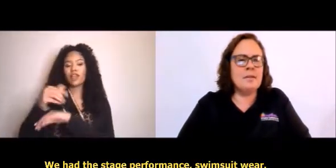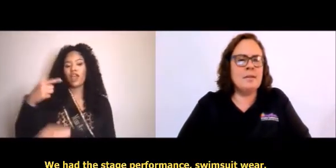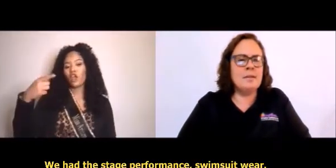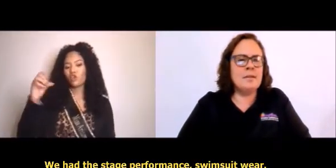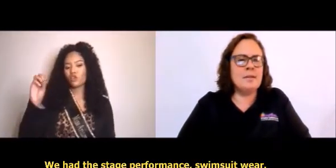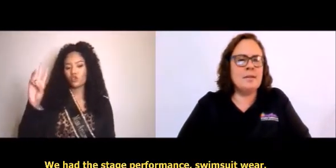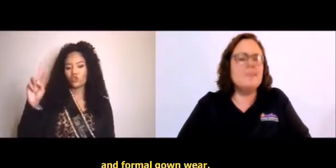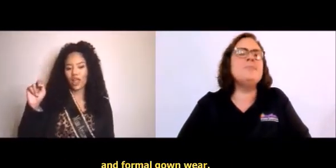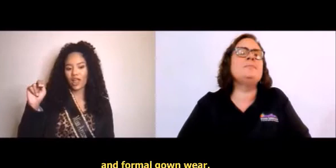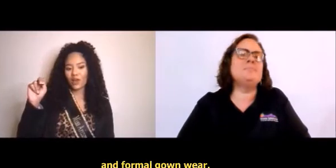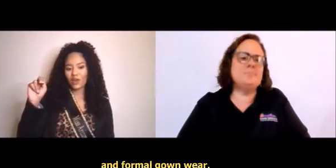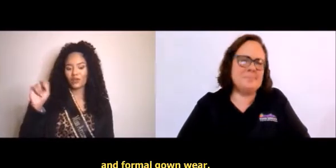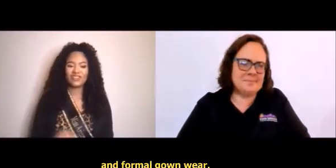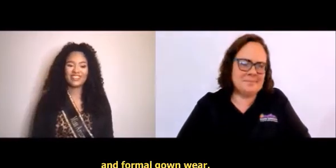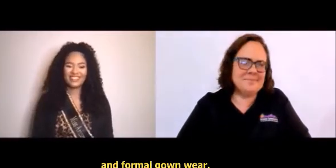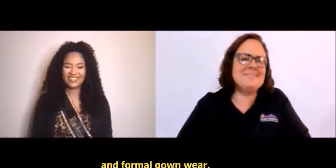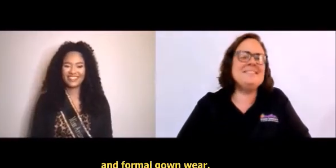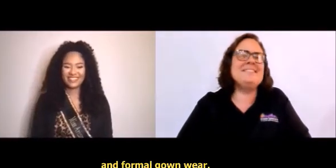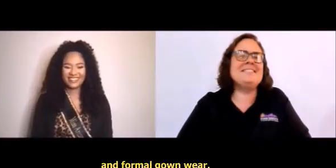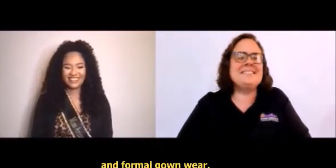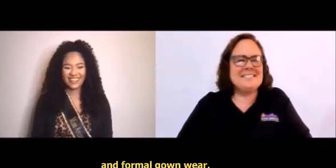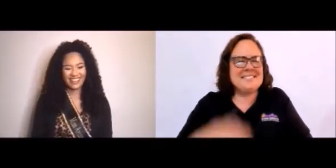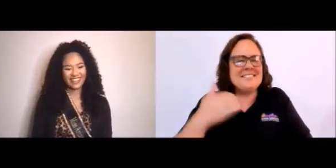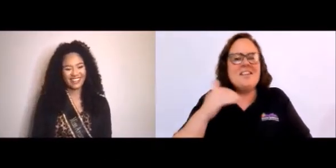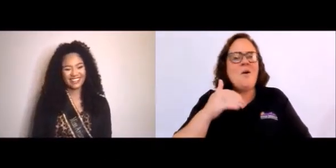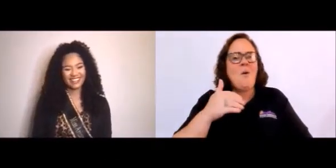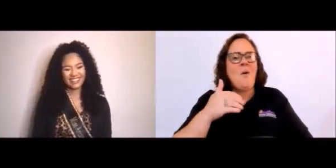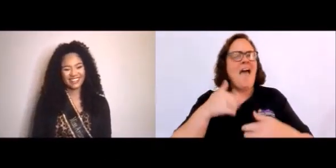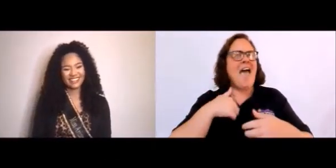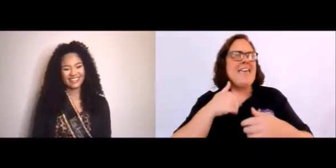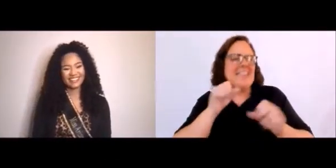performance, swimsuit wear, and formal gown wear.